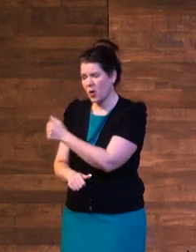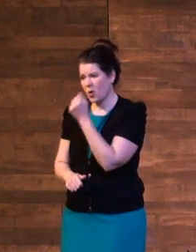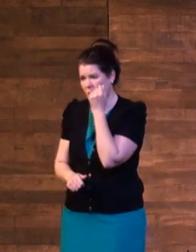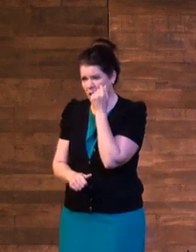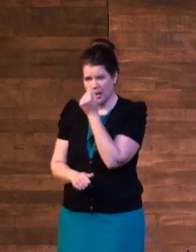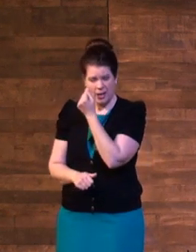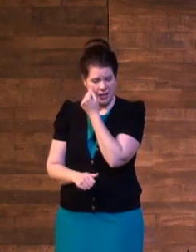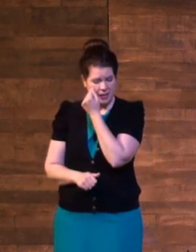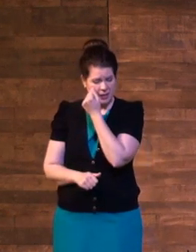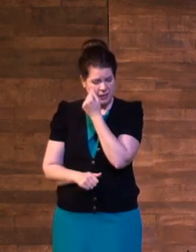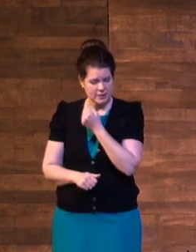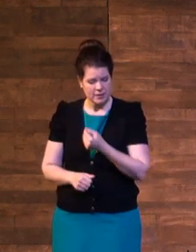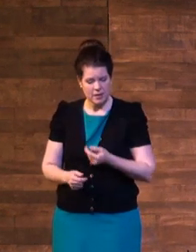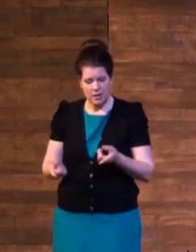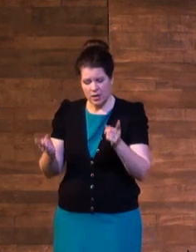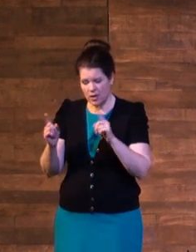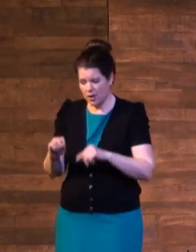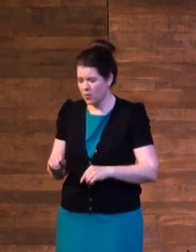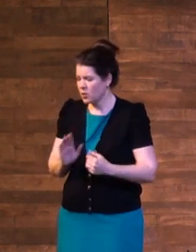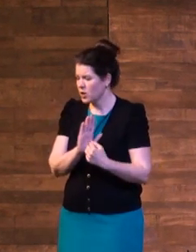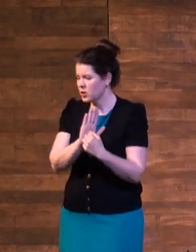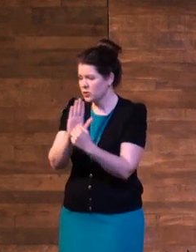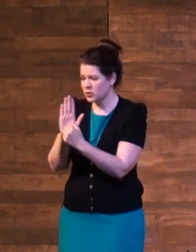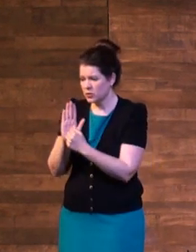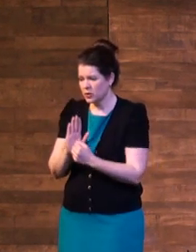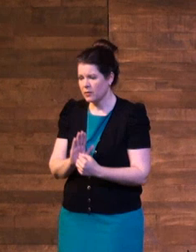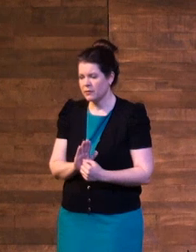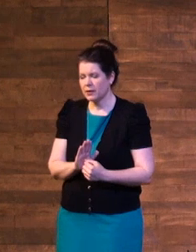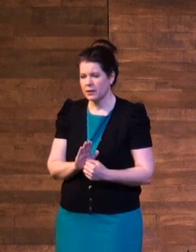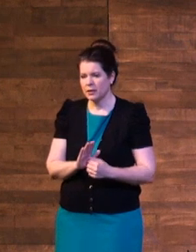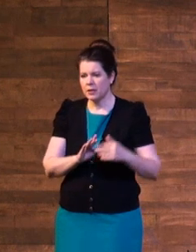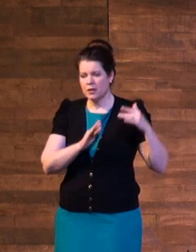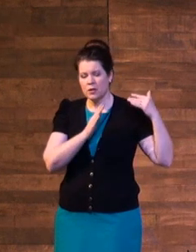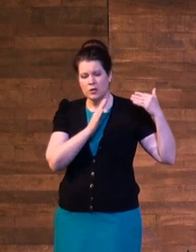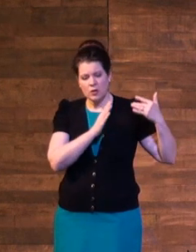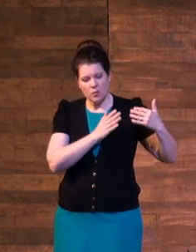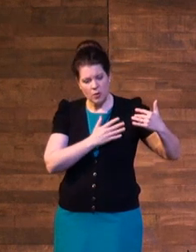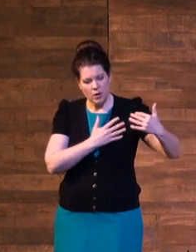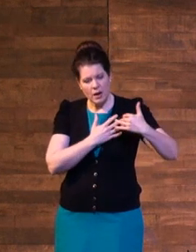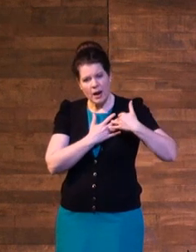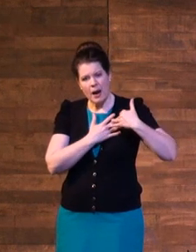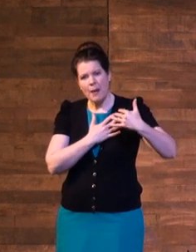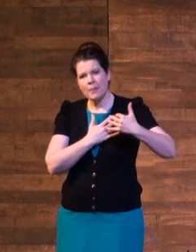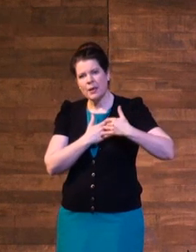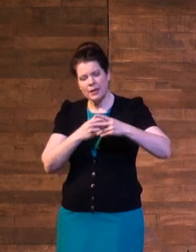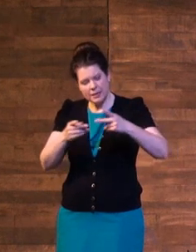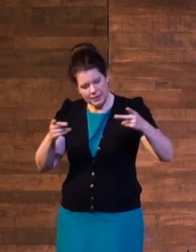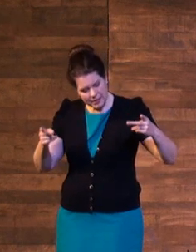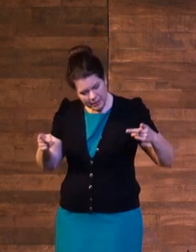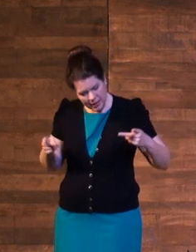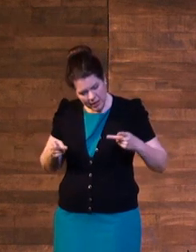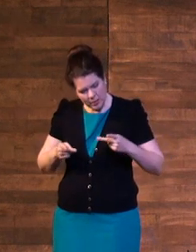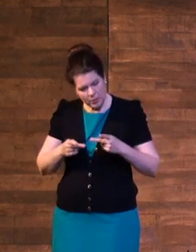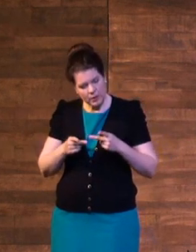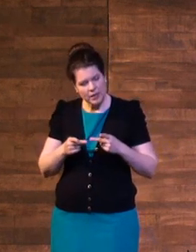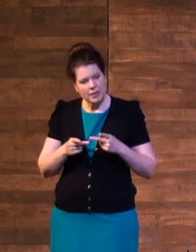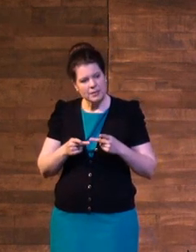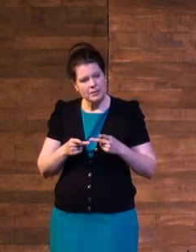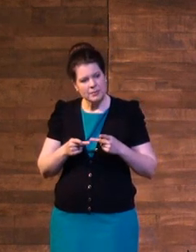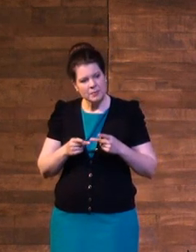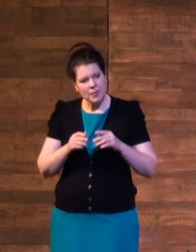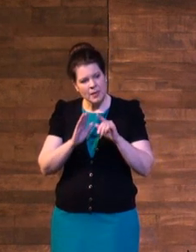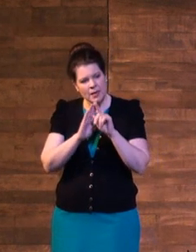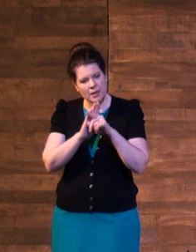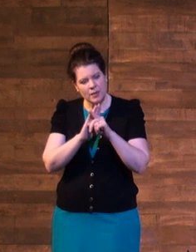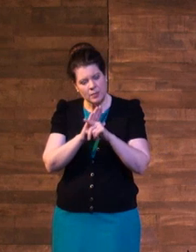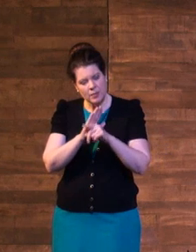And as you reveal that, God, I just pray that you will invade that space instead, and that there's going to be one more moment in this day that